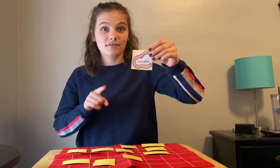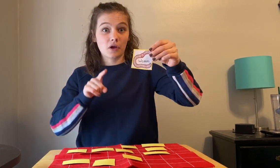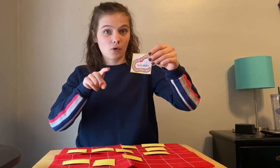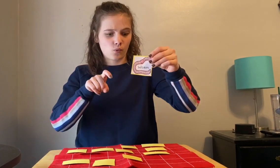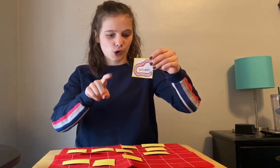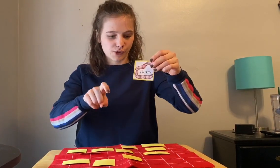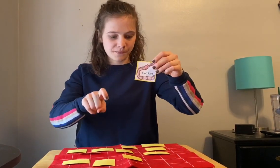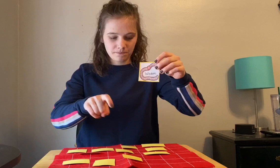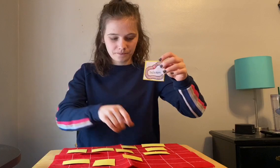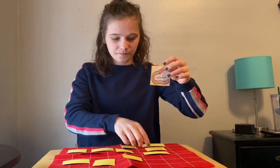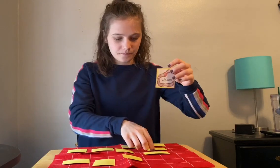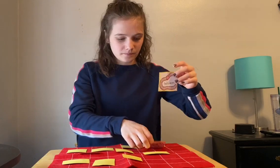Worm.